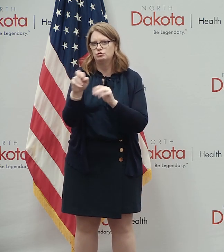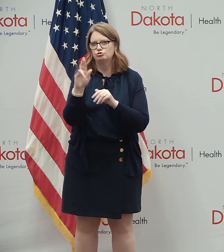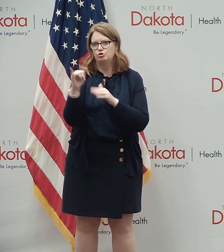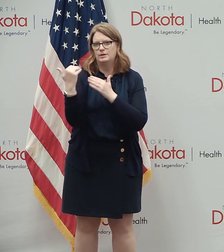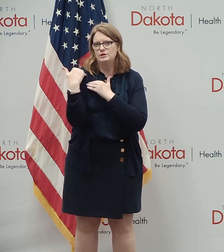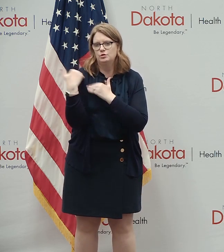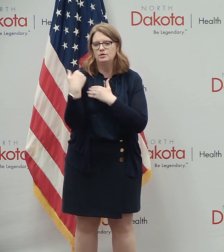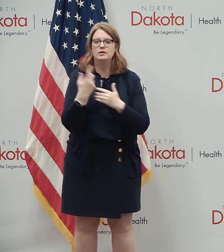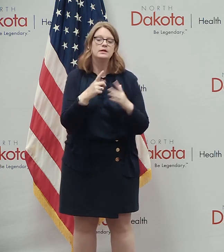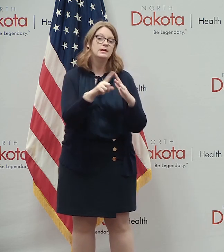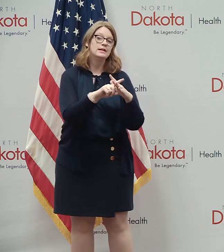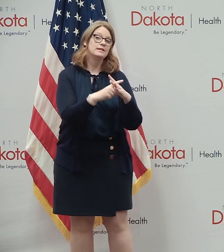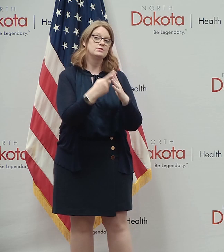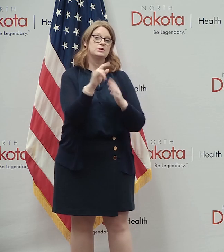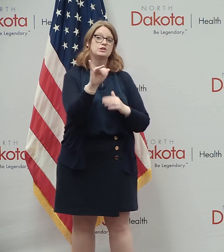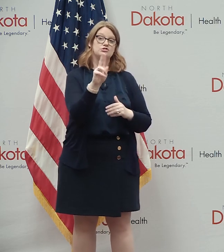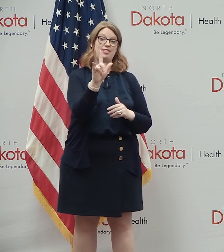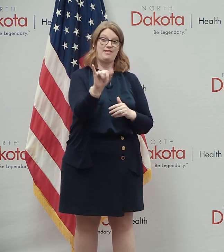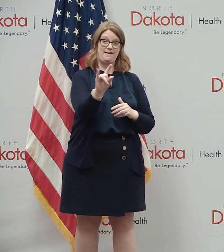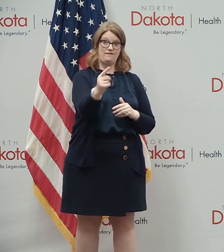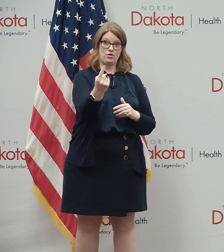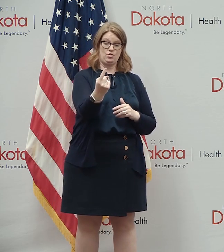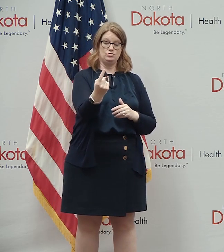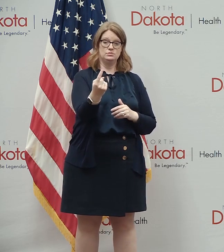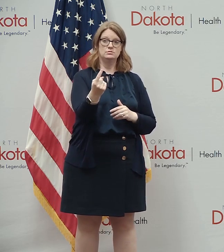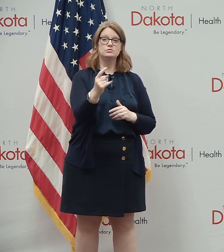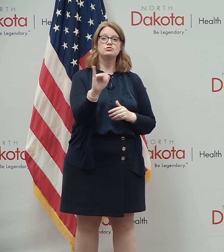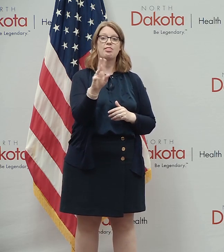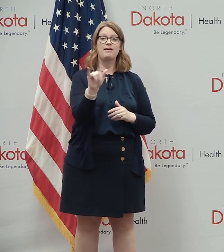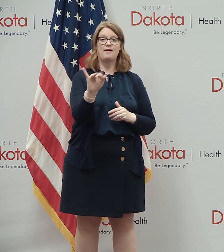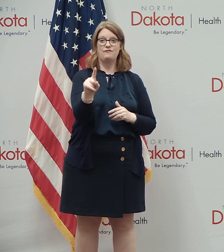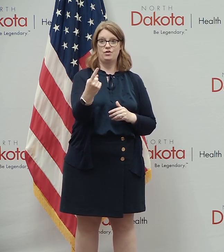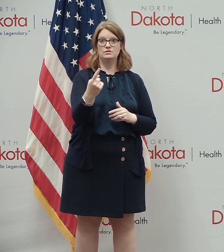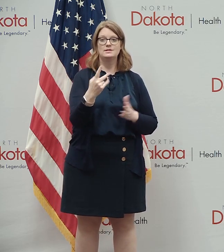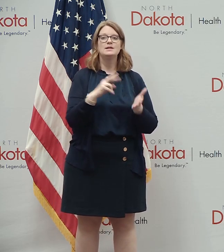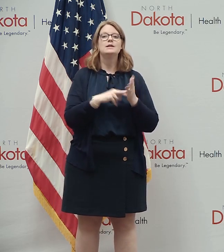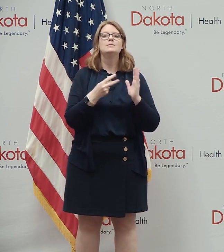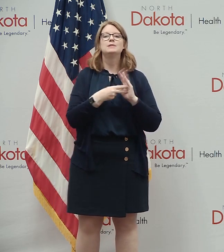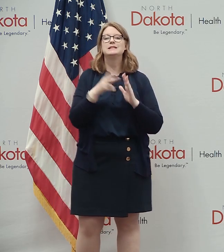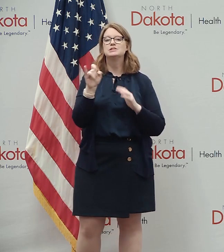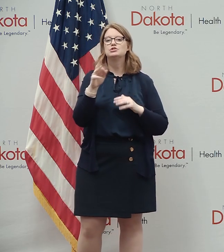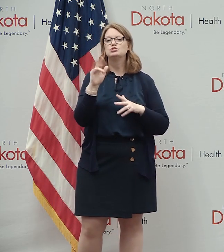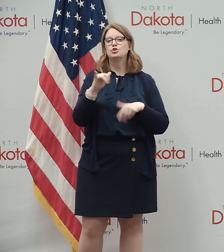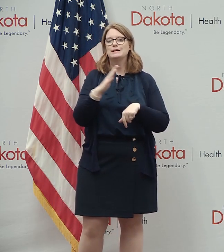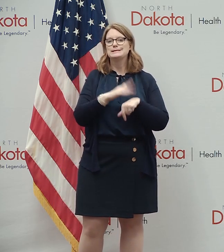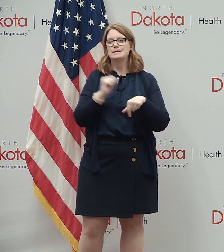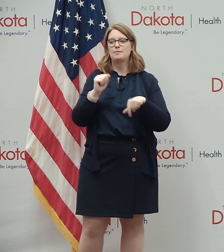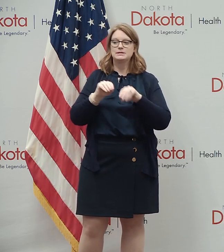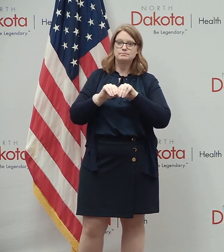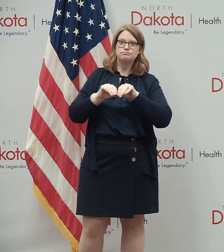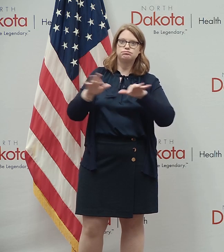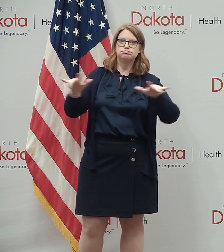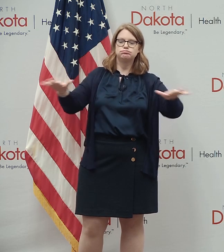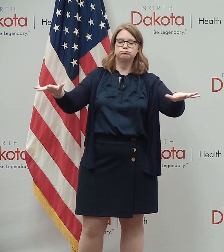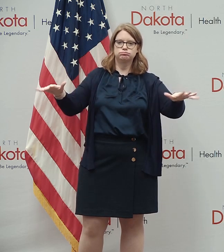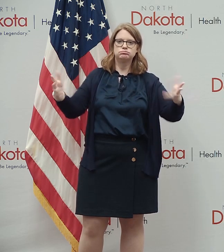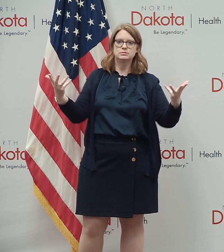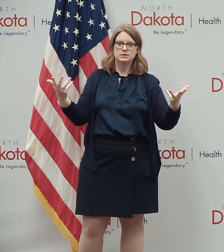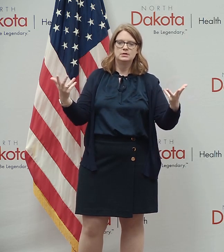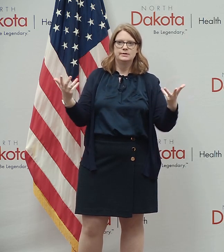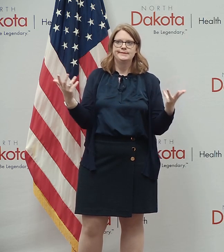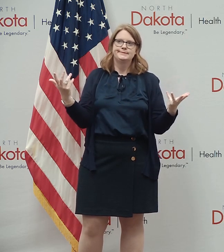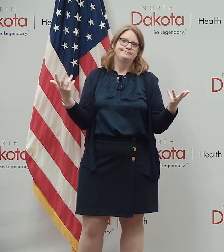again beginning July 1st. And again, that means that jury summons should have started going out